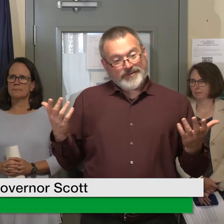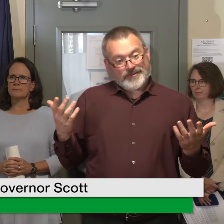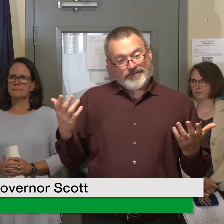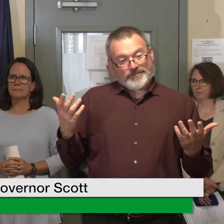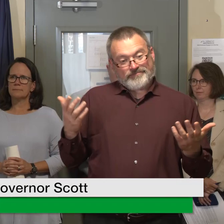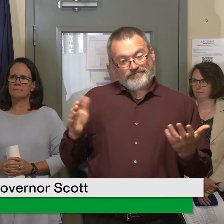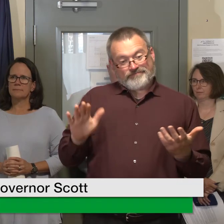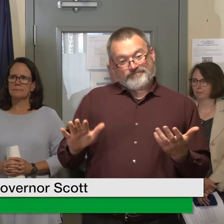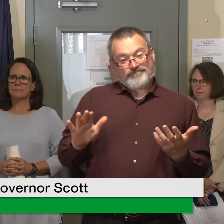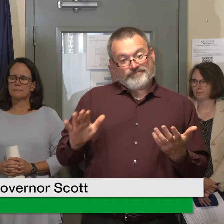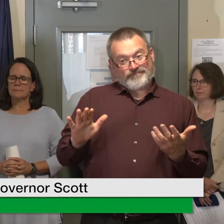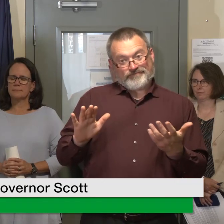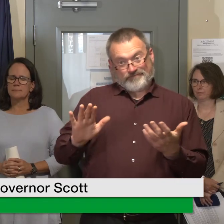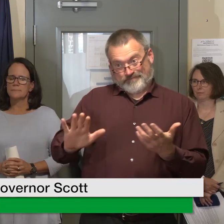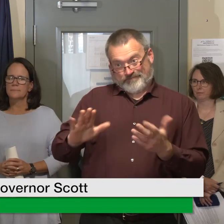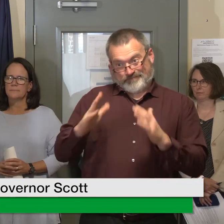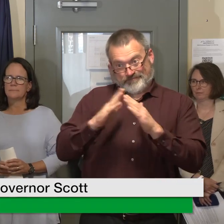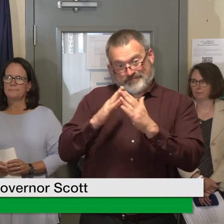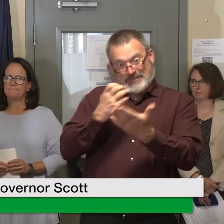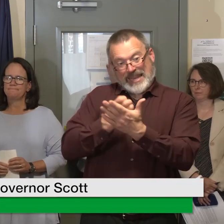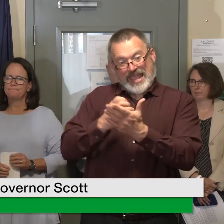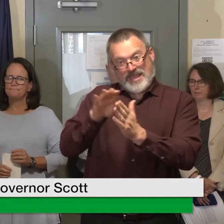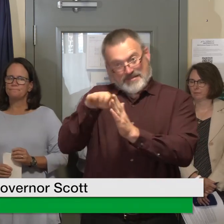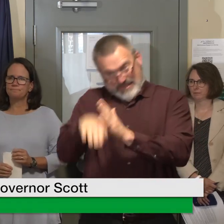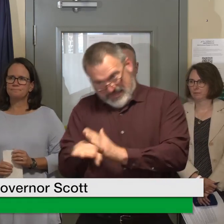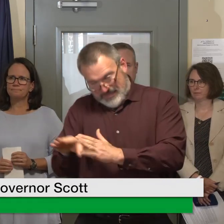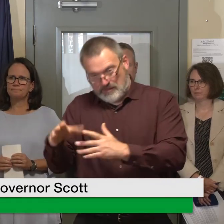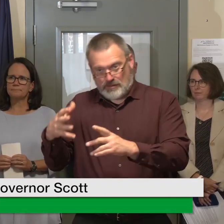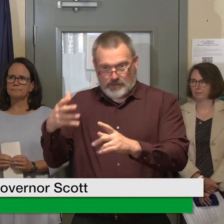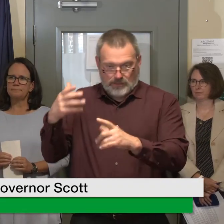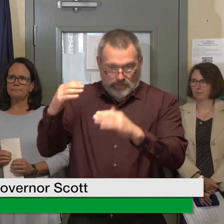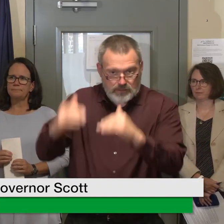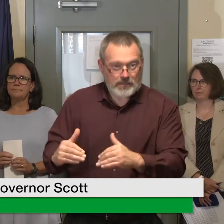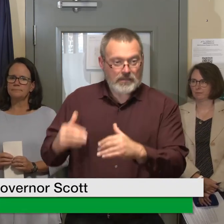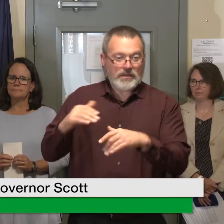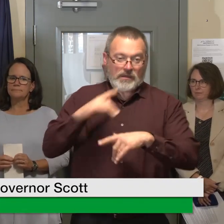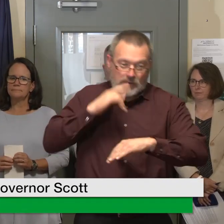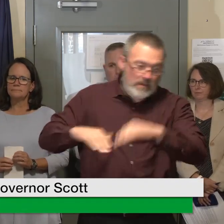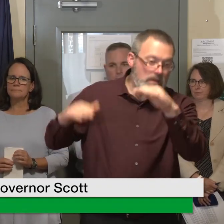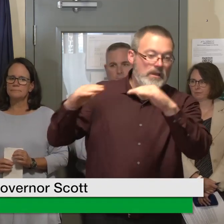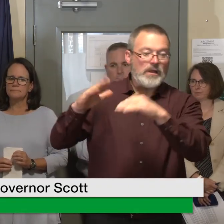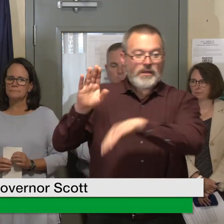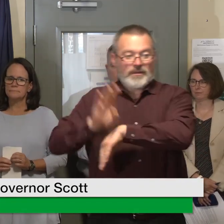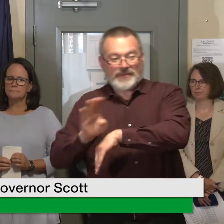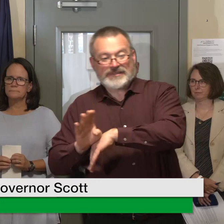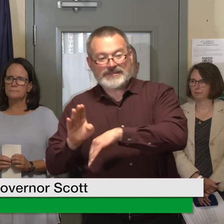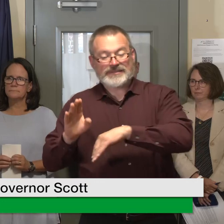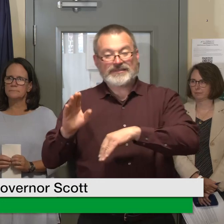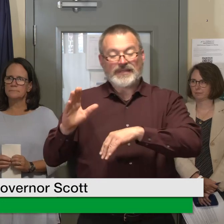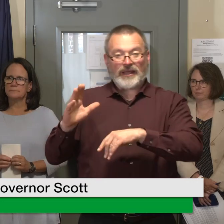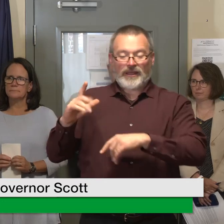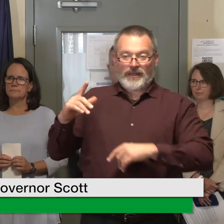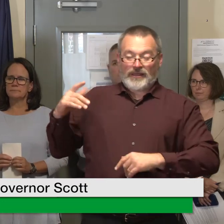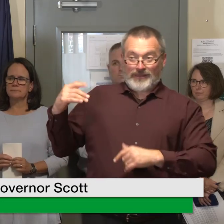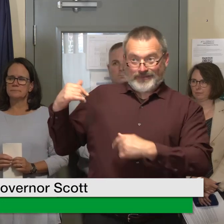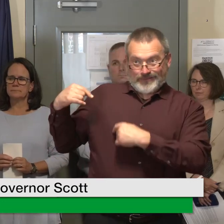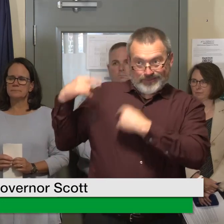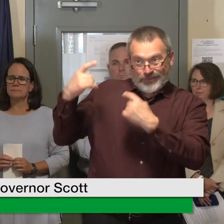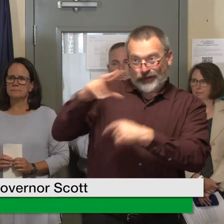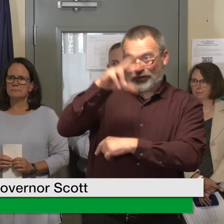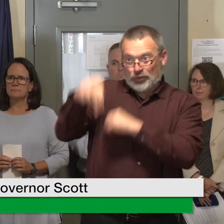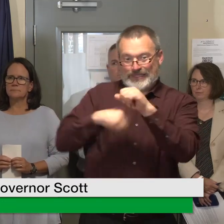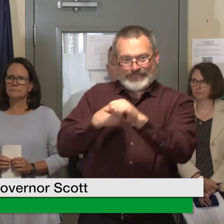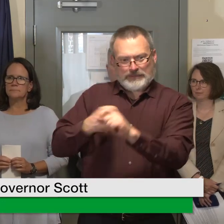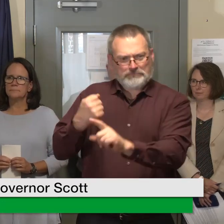in downturn in that area, has been over the last few decades. A housing